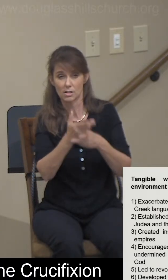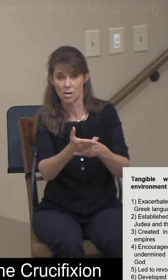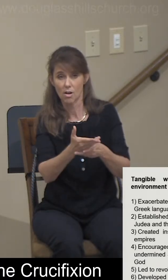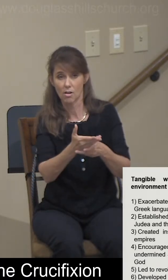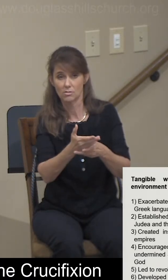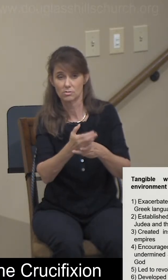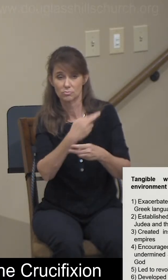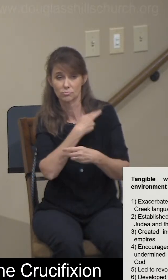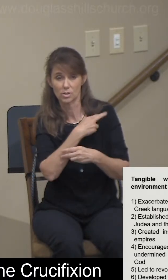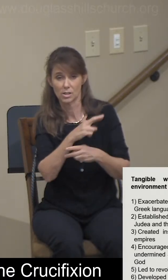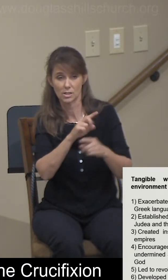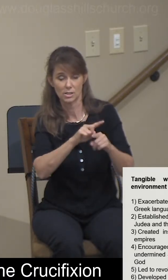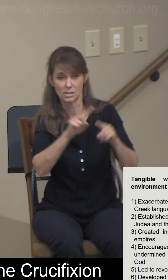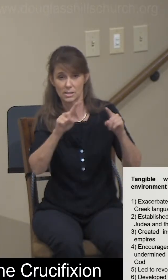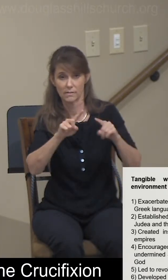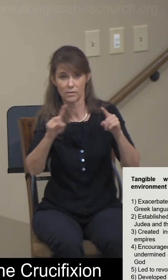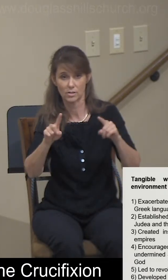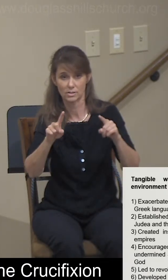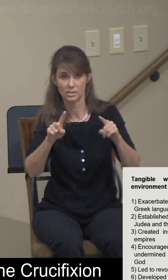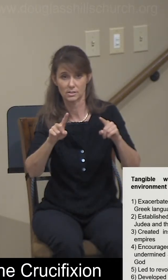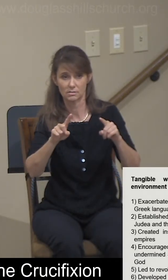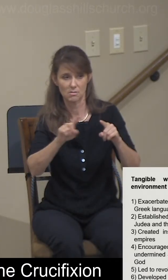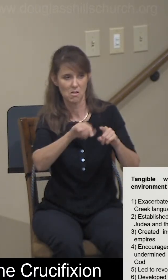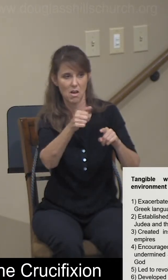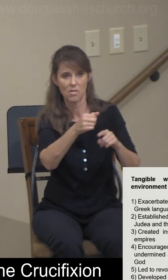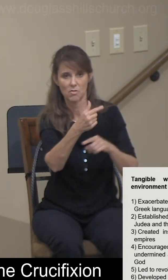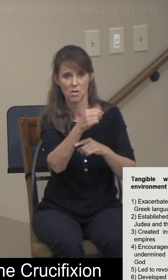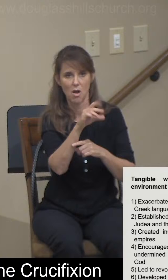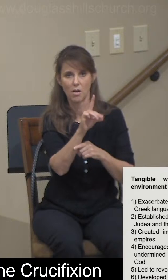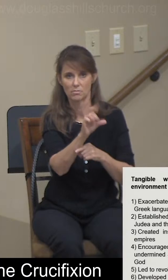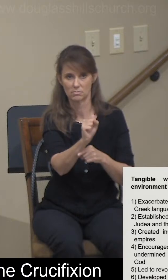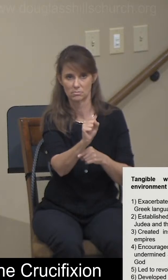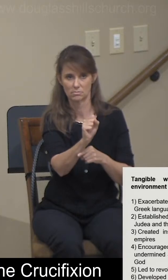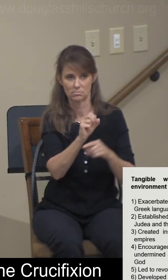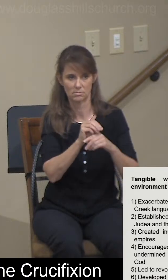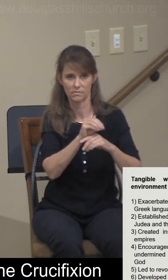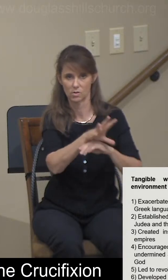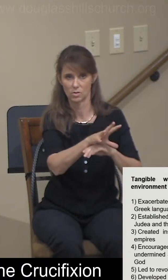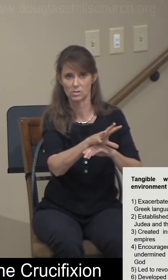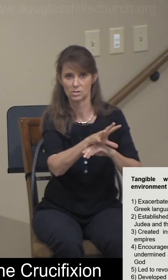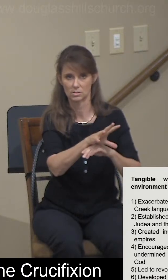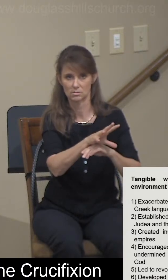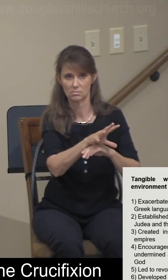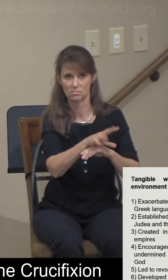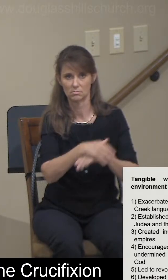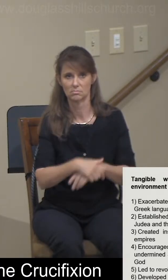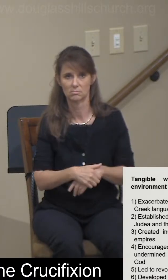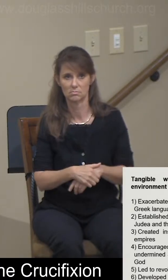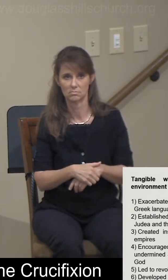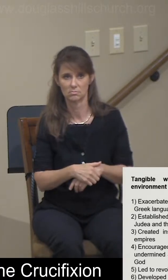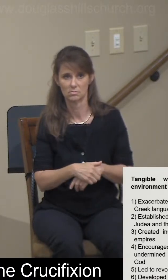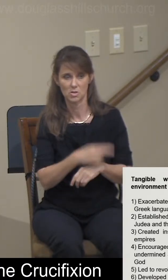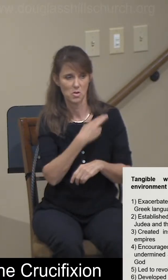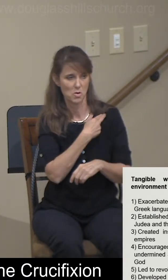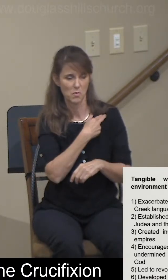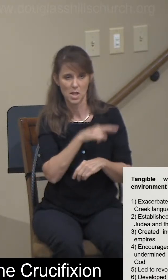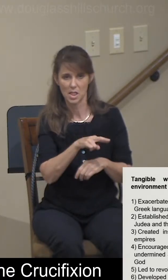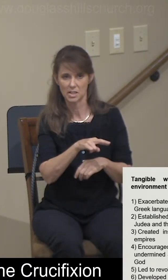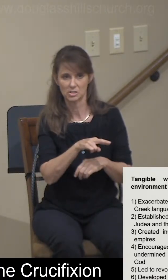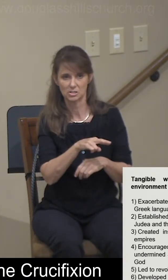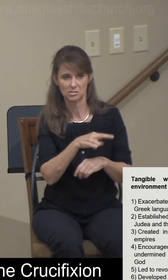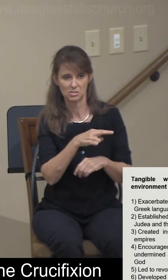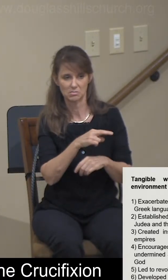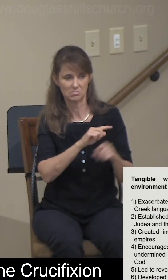law and the worship of the one true God. This religious syncretism is never something that